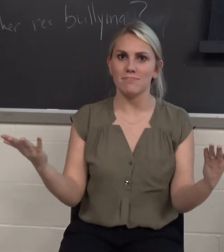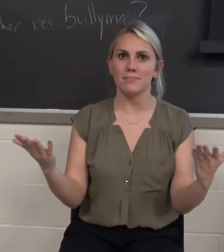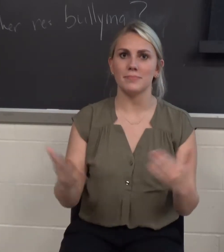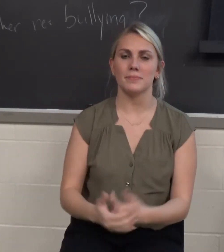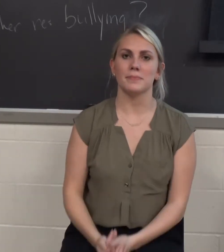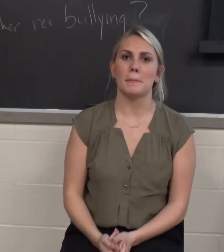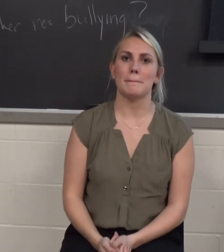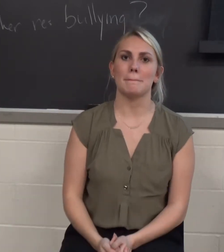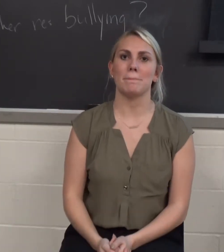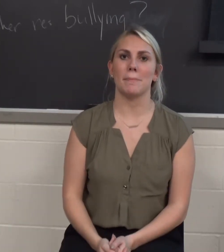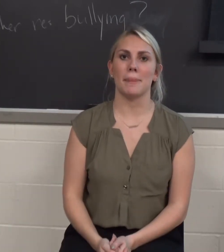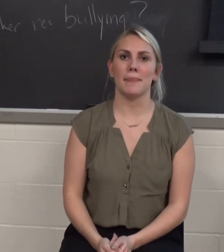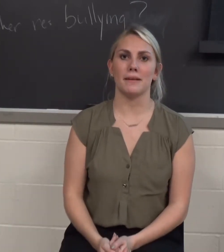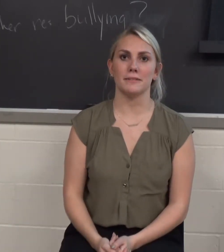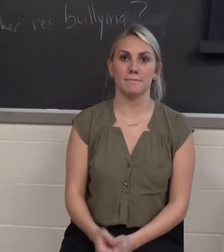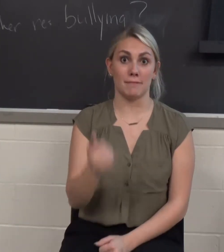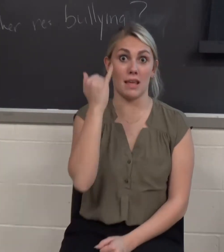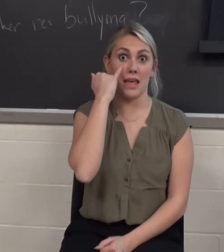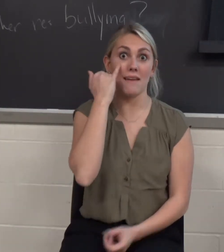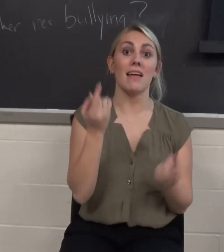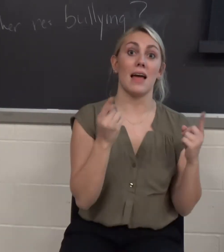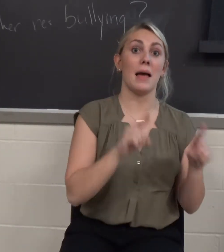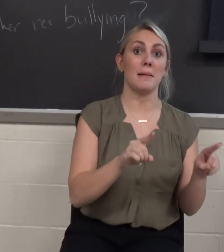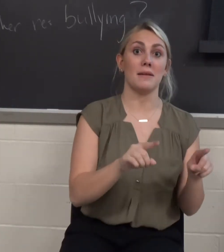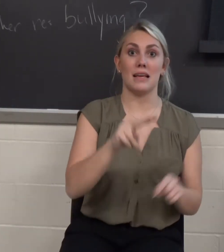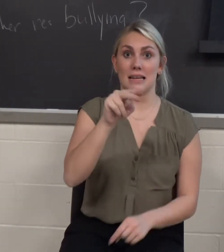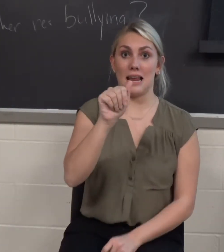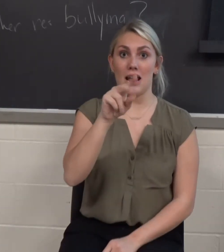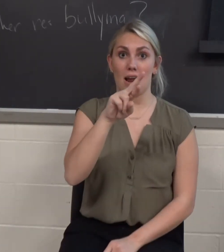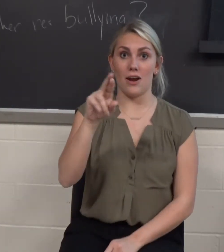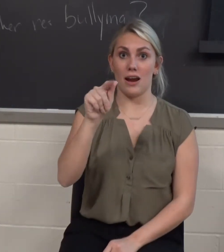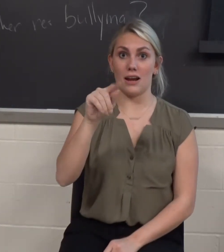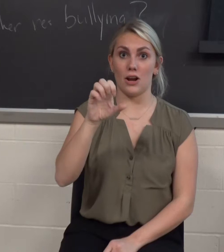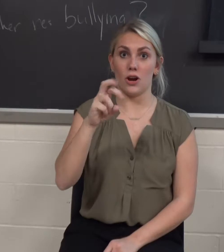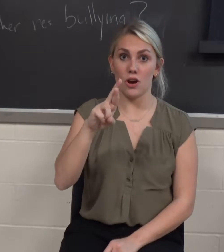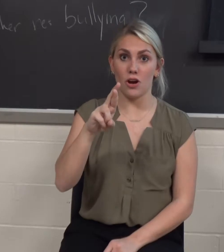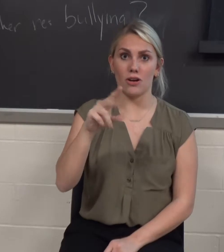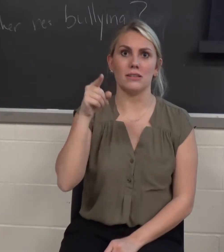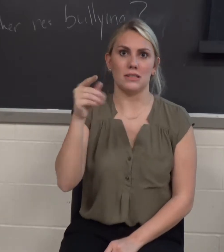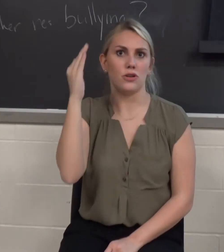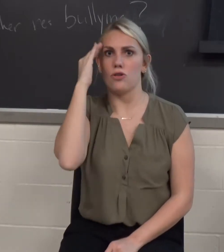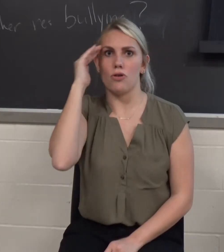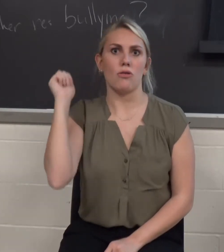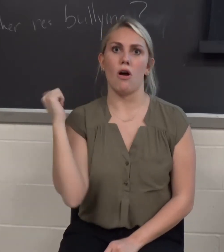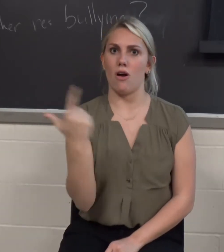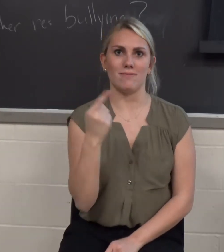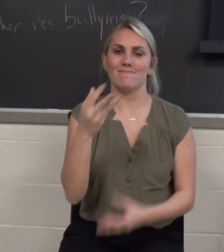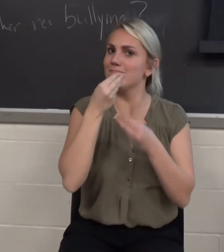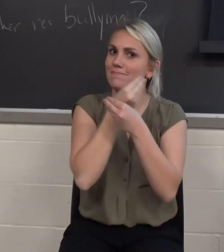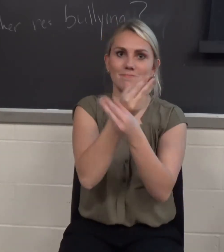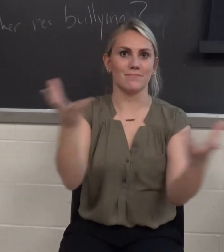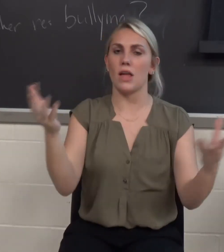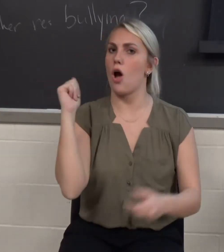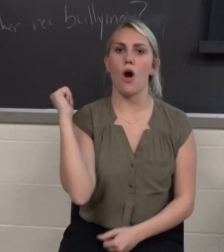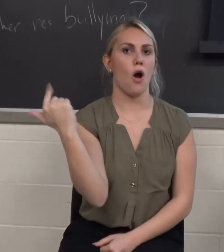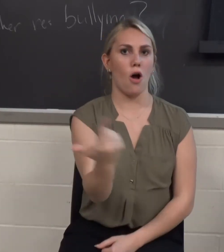If that's the case, then the narrator knows it all and tells it all to you as the narrator. In